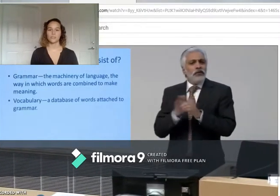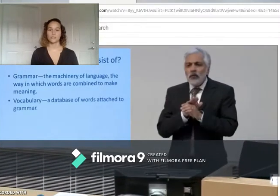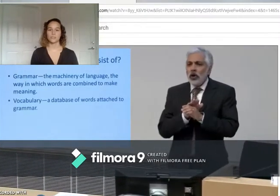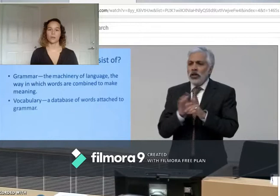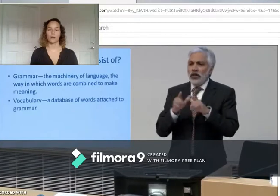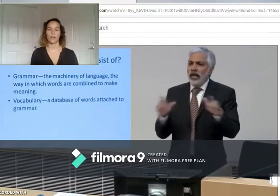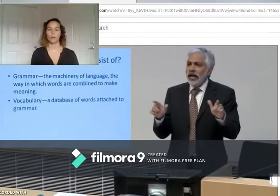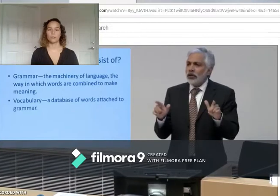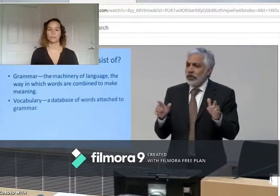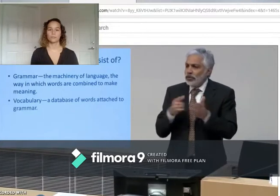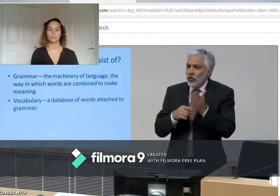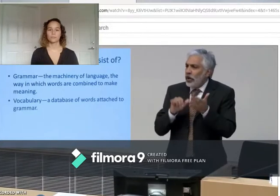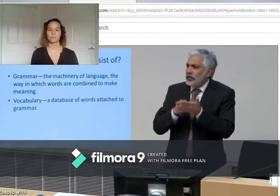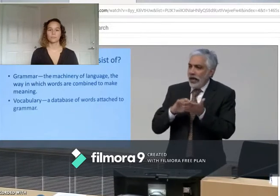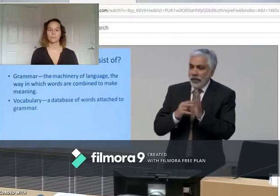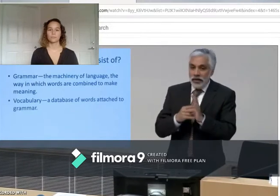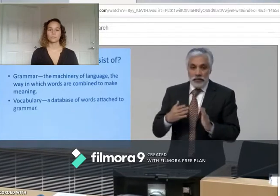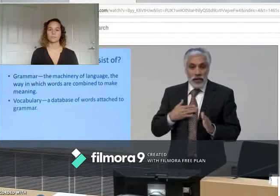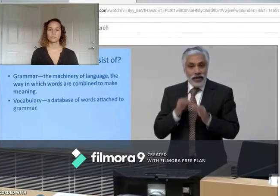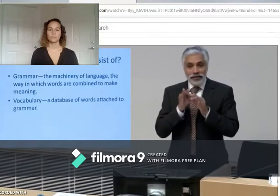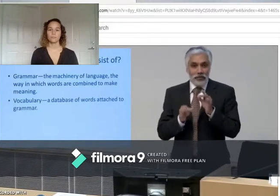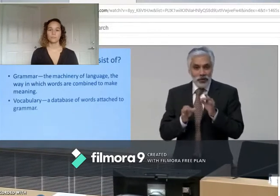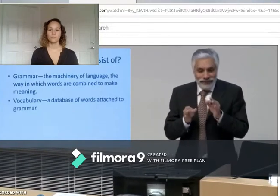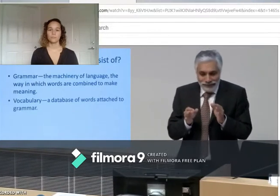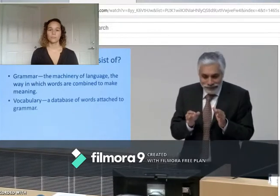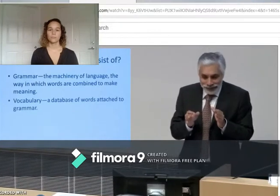the same as a strong L1.